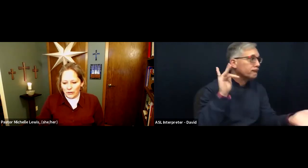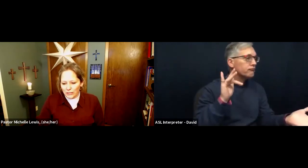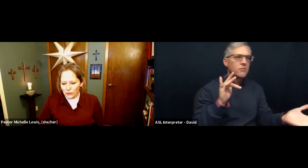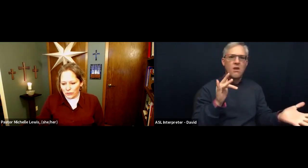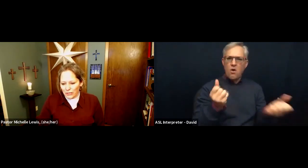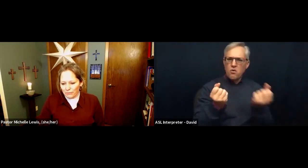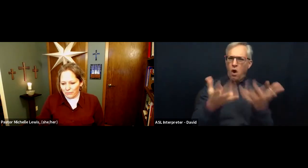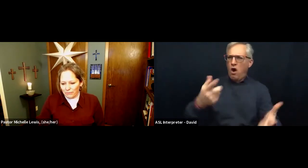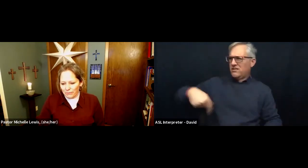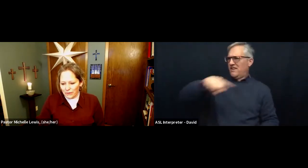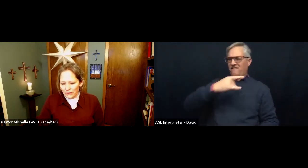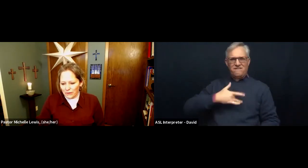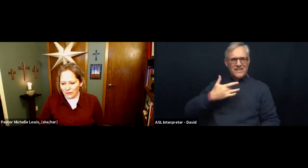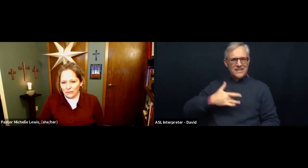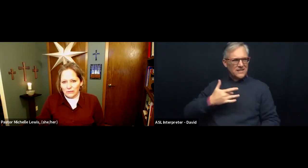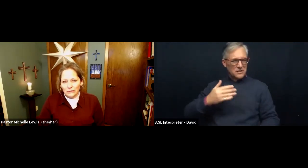and our country.